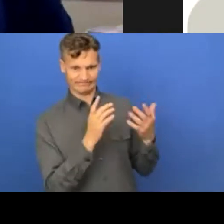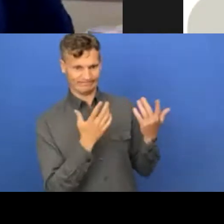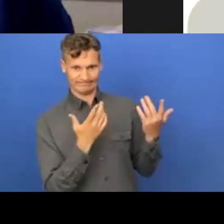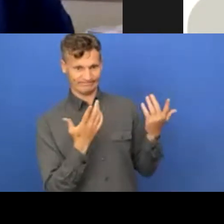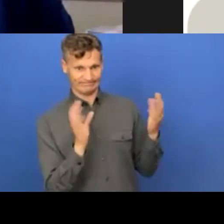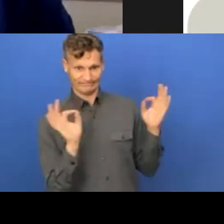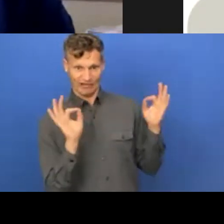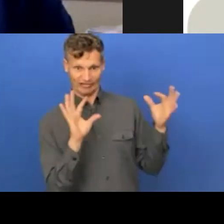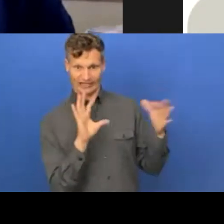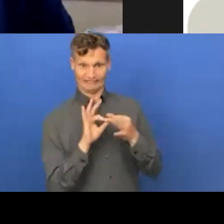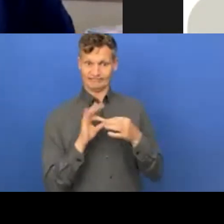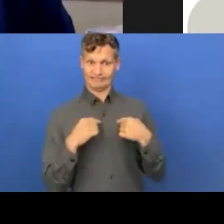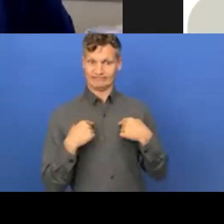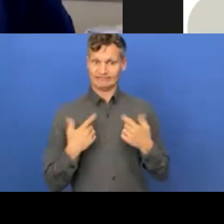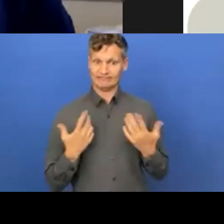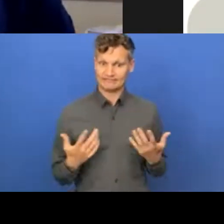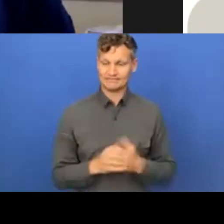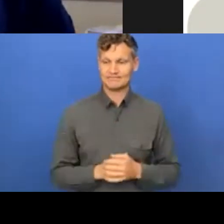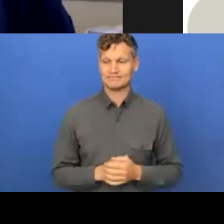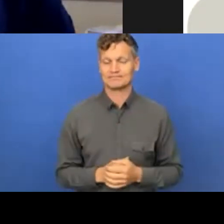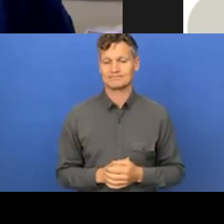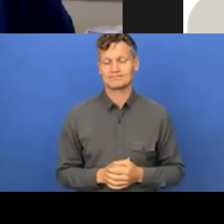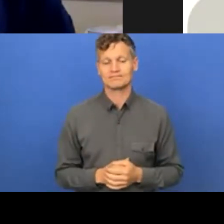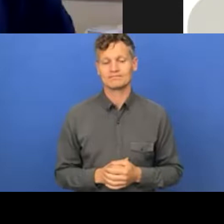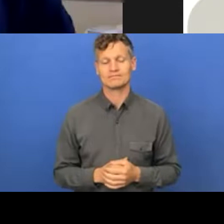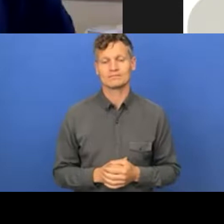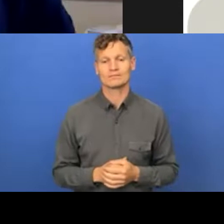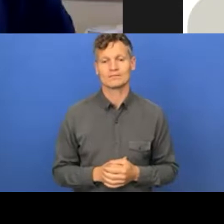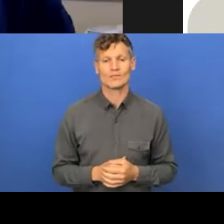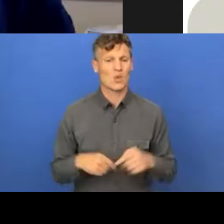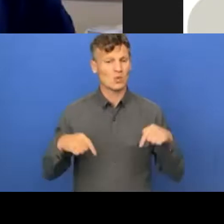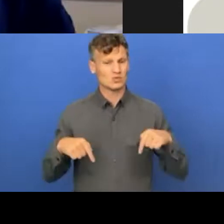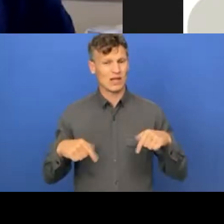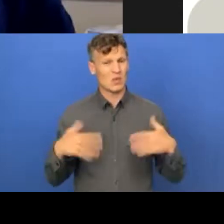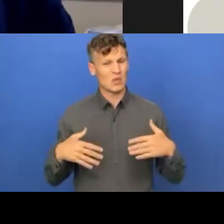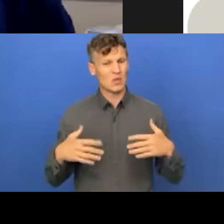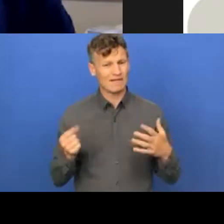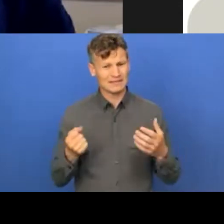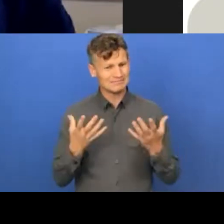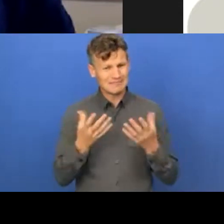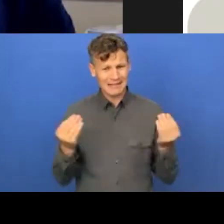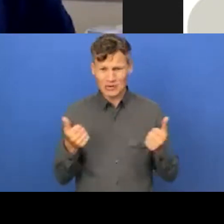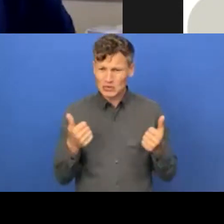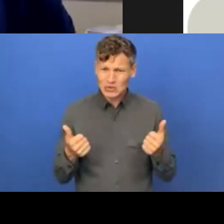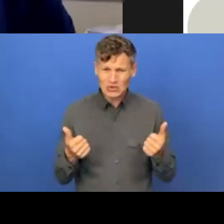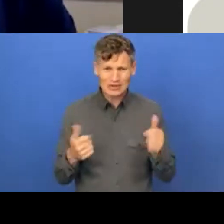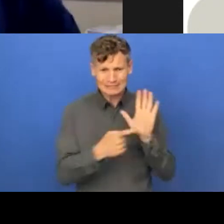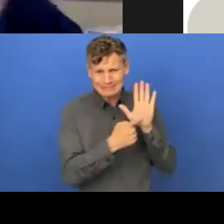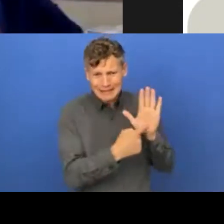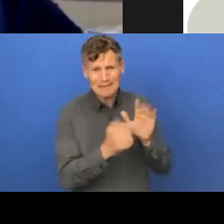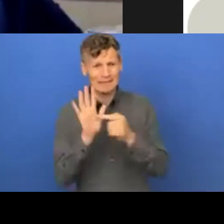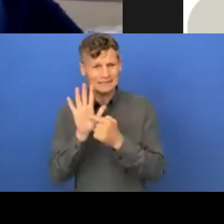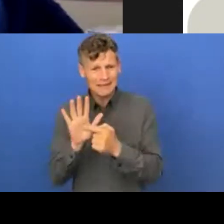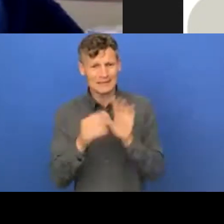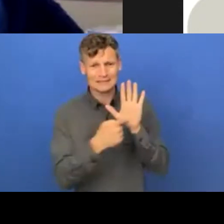some wonderful examples today, they offer such a powerful complement to the traditional